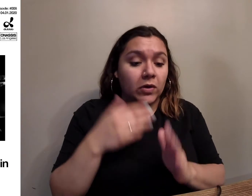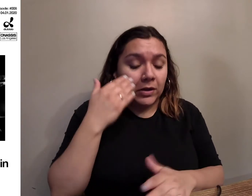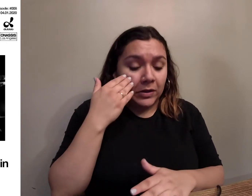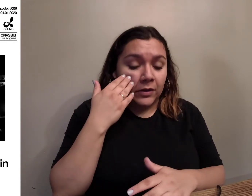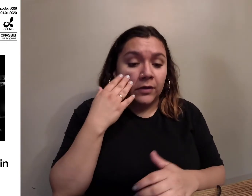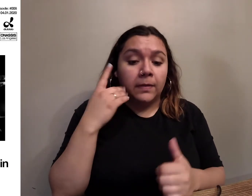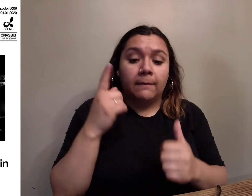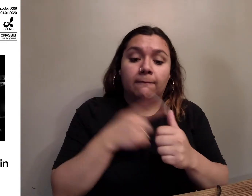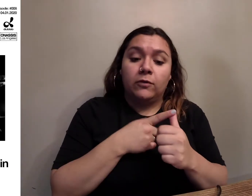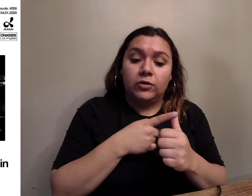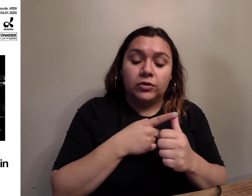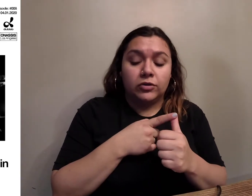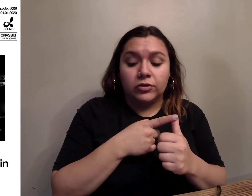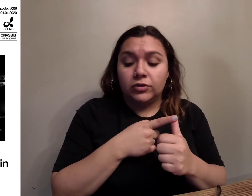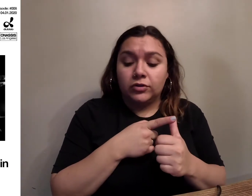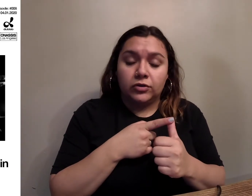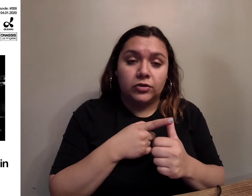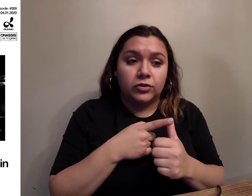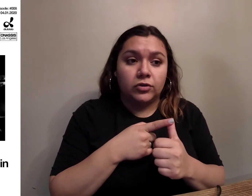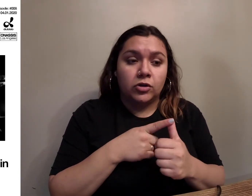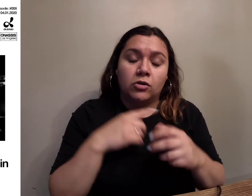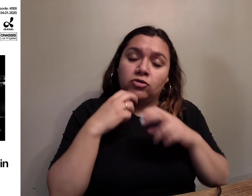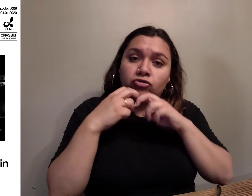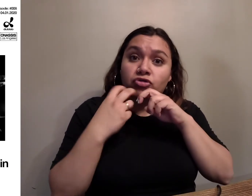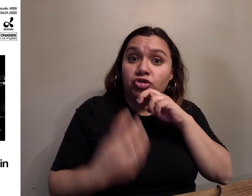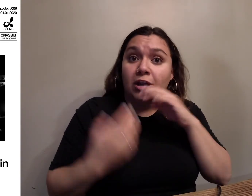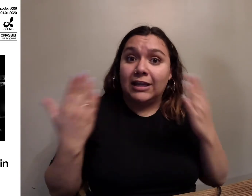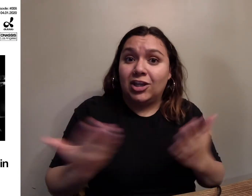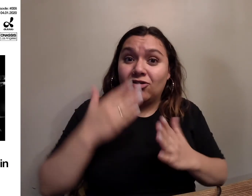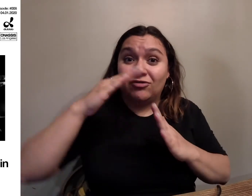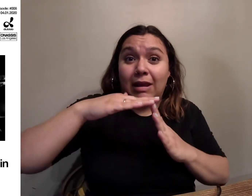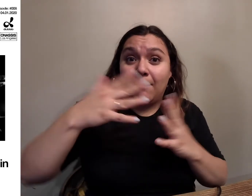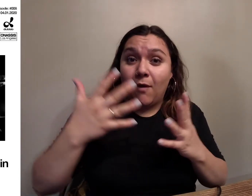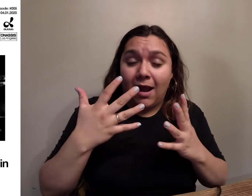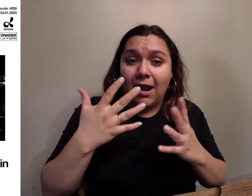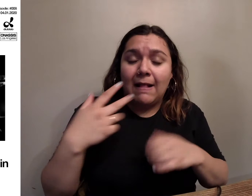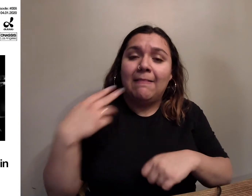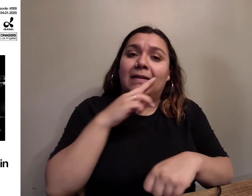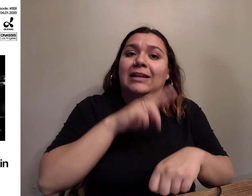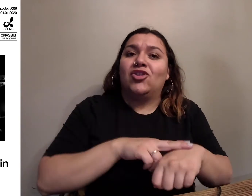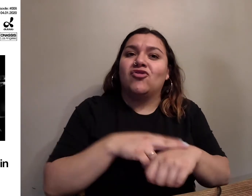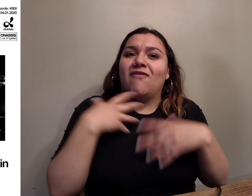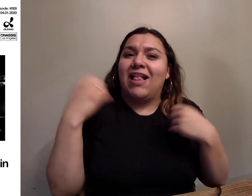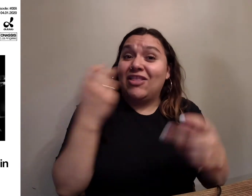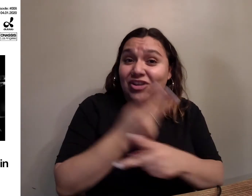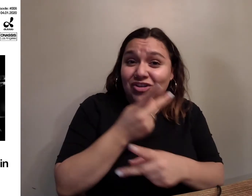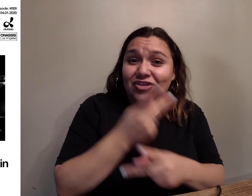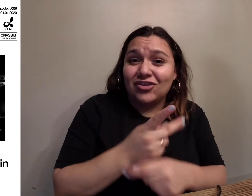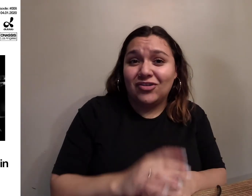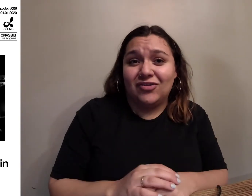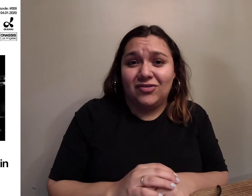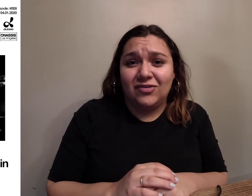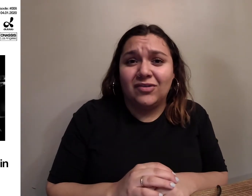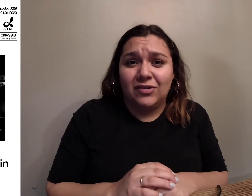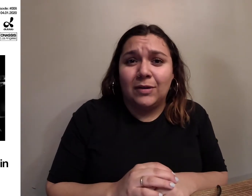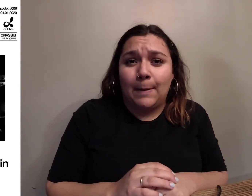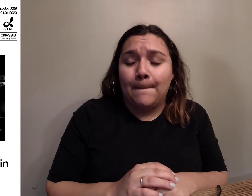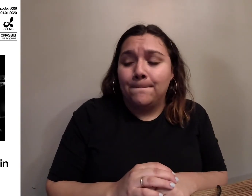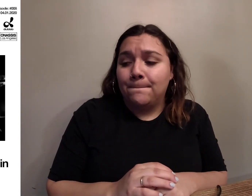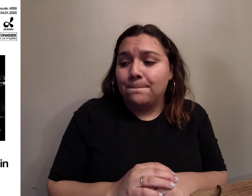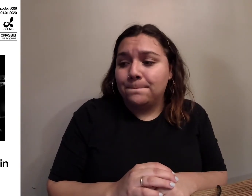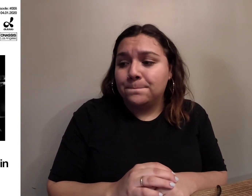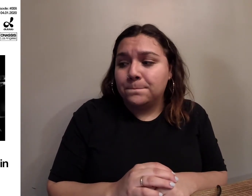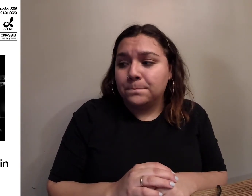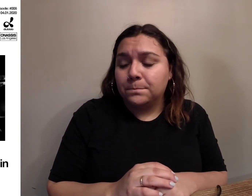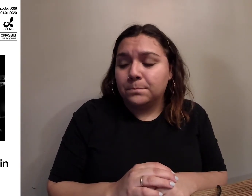thing. I mean, what was most shocking here is the nature of healthcare and the